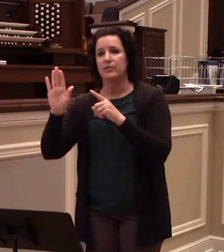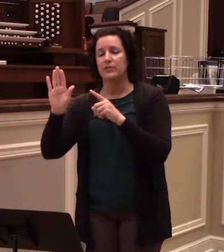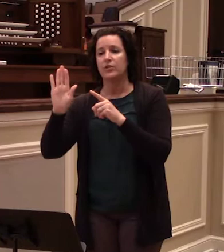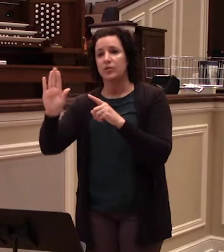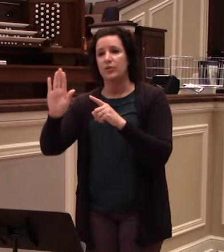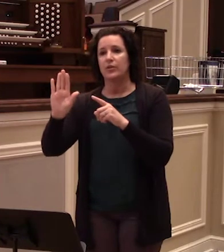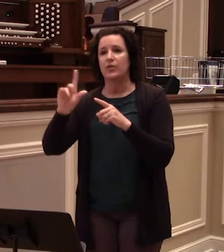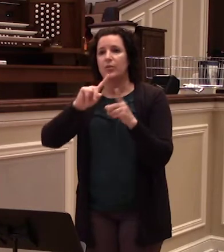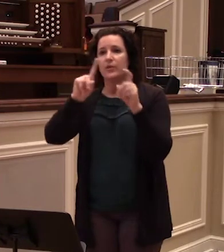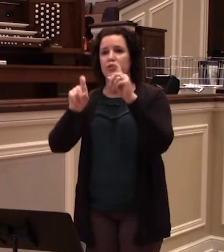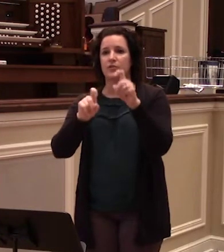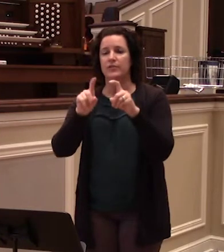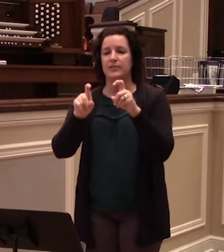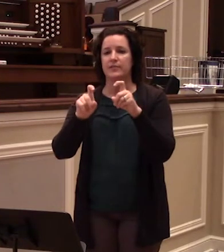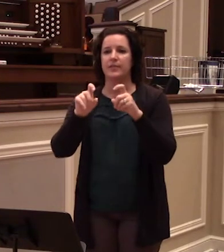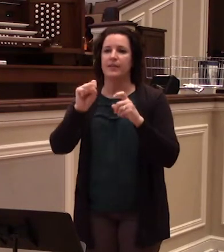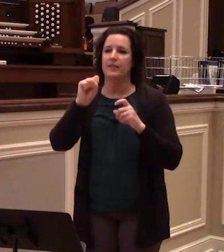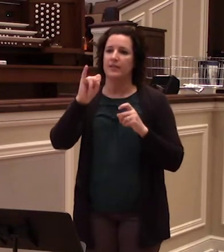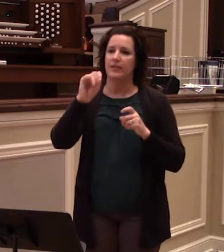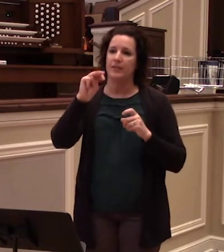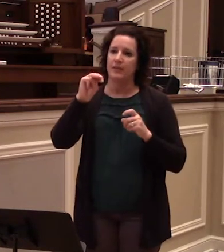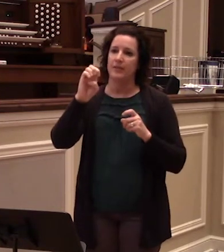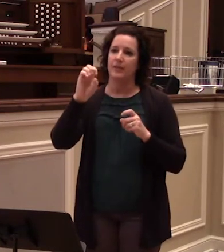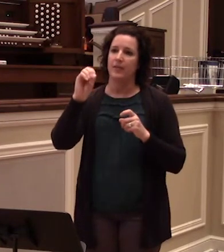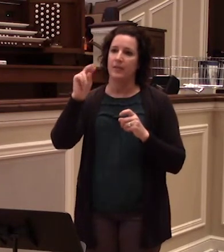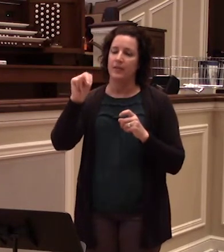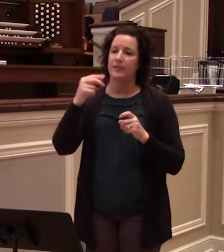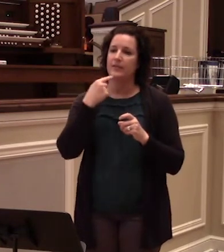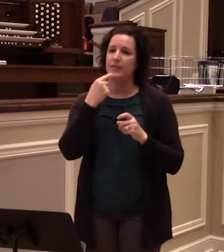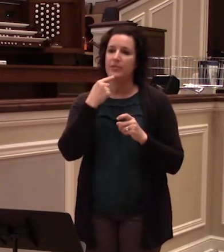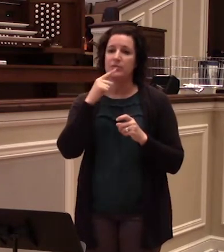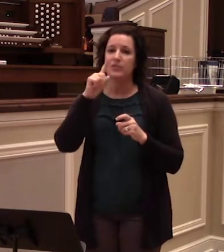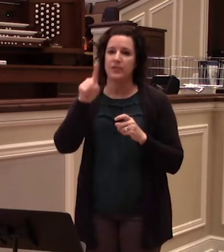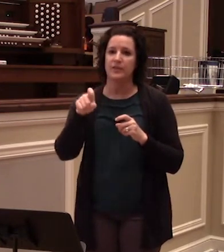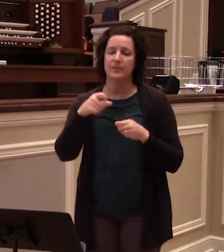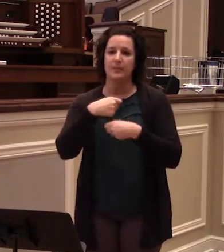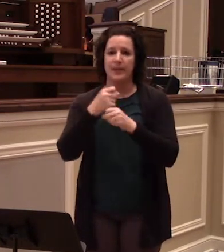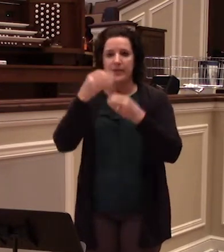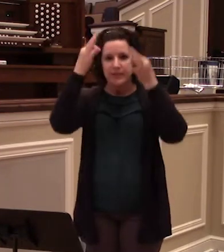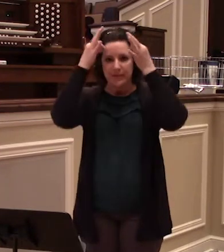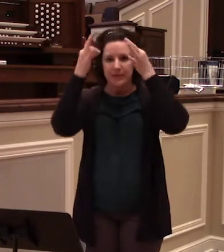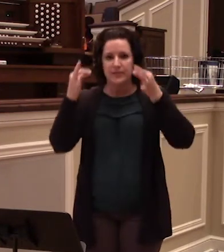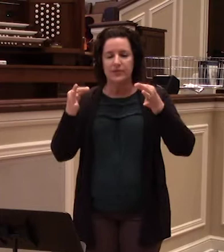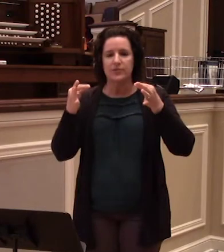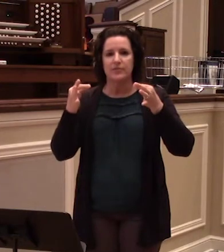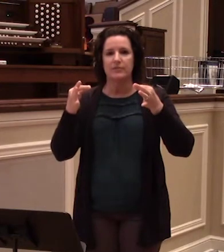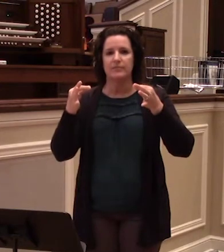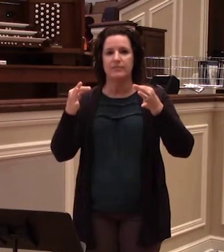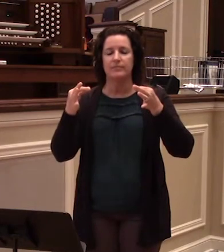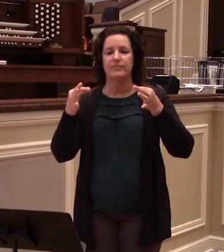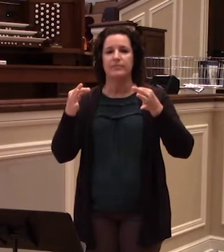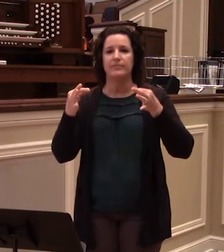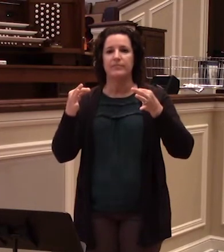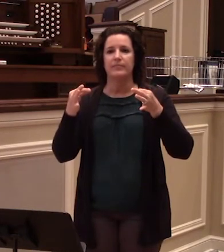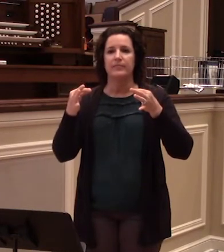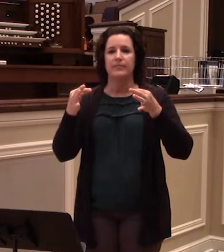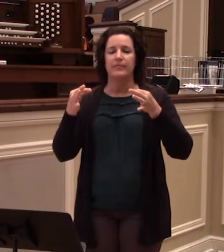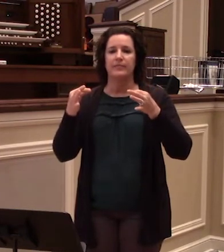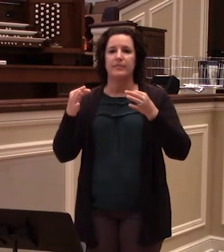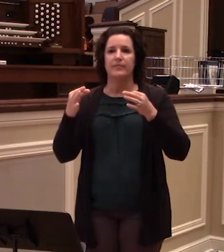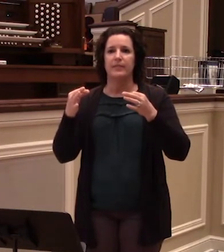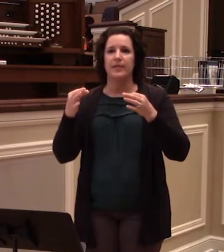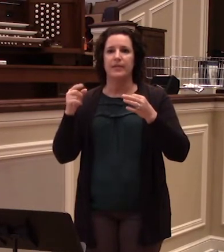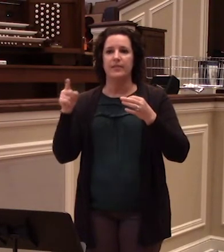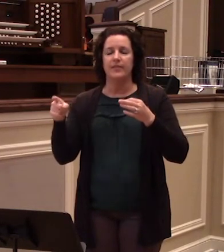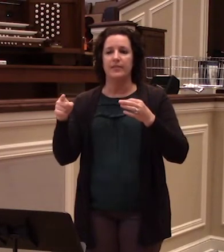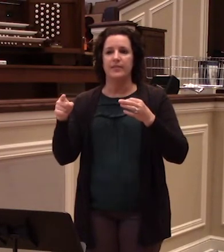But Simeon says, you'll have to make a decision. It's appointed now as a signpost that's pointing you where you're supposed to